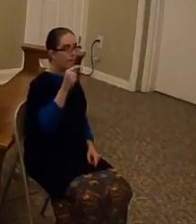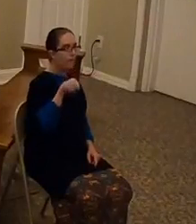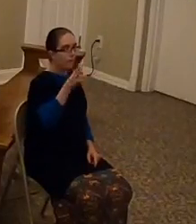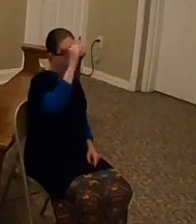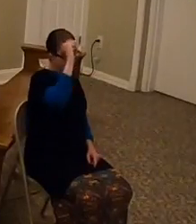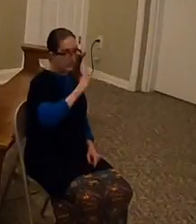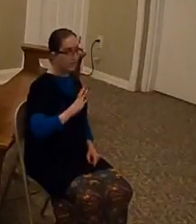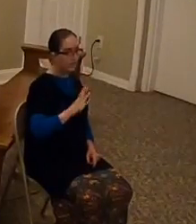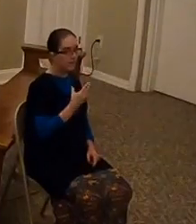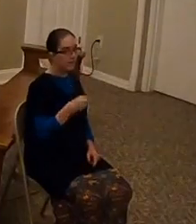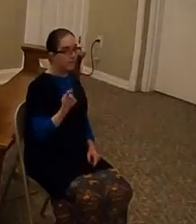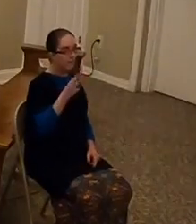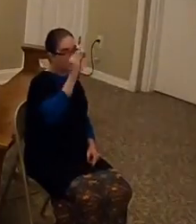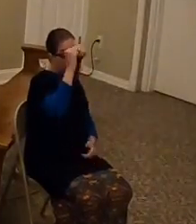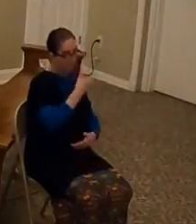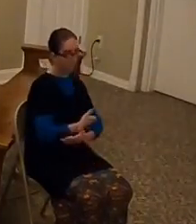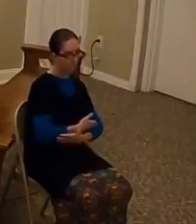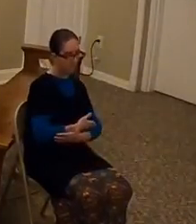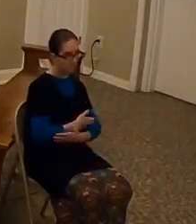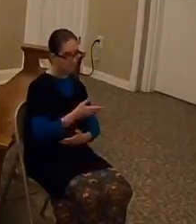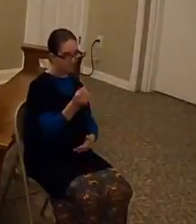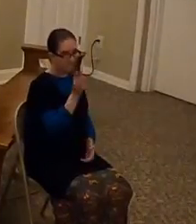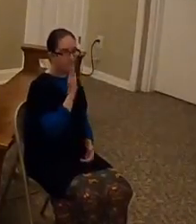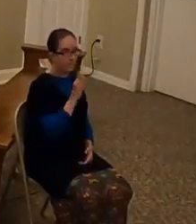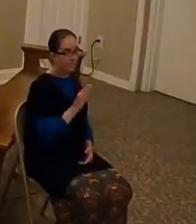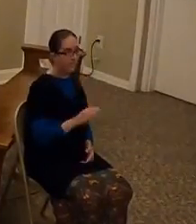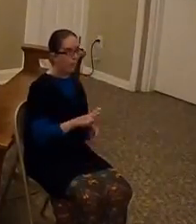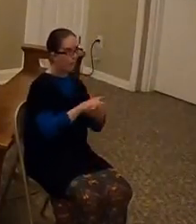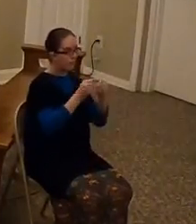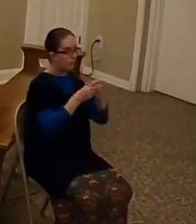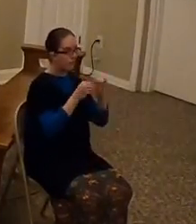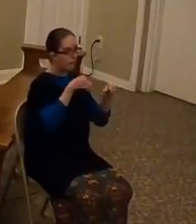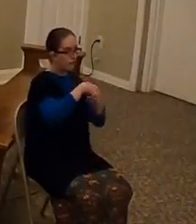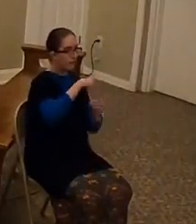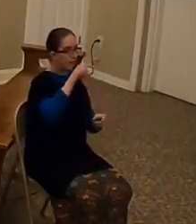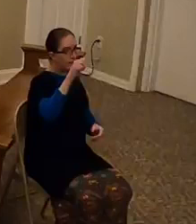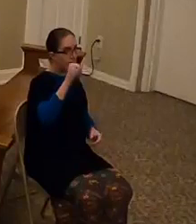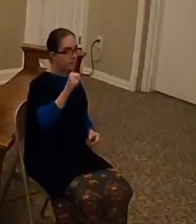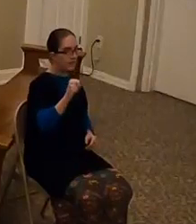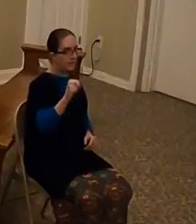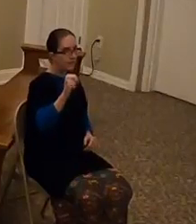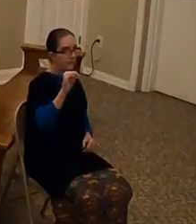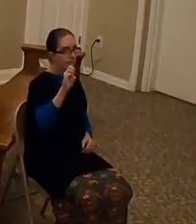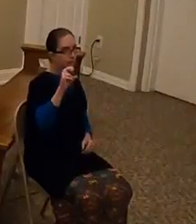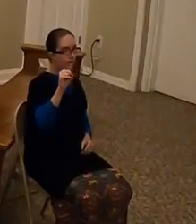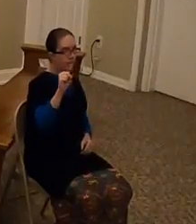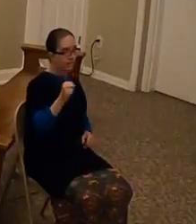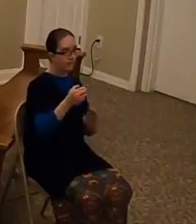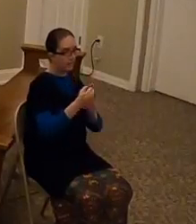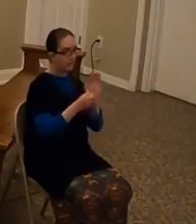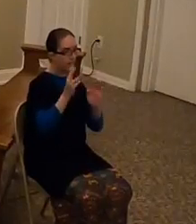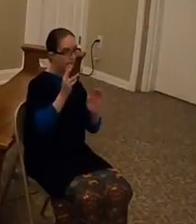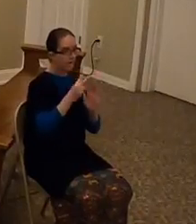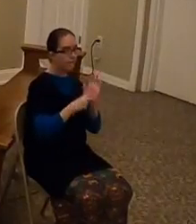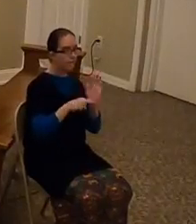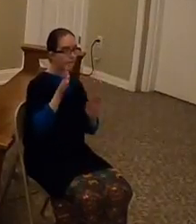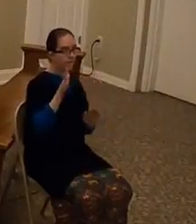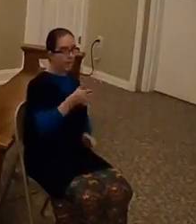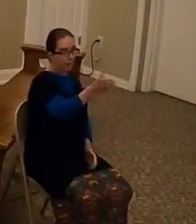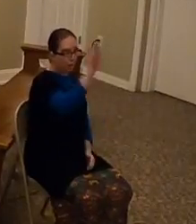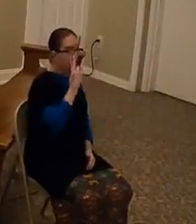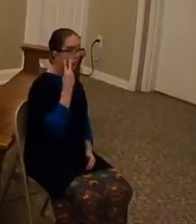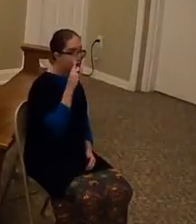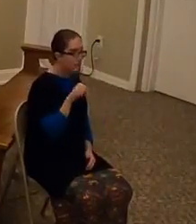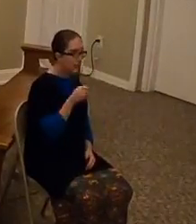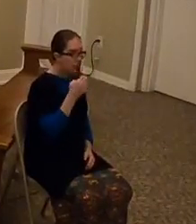be." Hallelujah. Let's go to the actual story in Genesis chapter 6. Chapter 6, verse 5. "And God